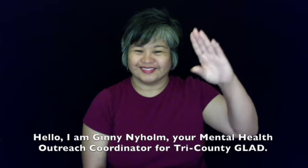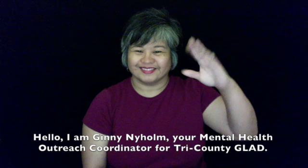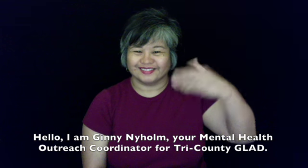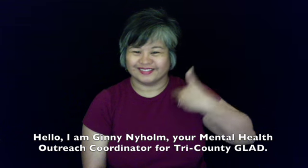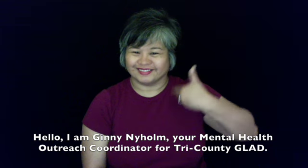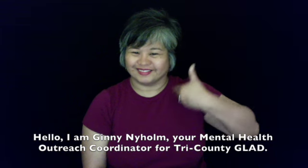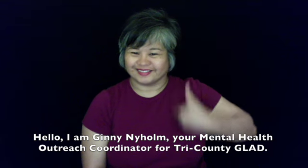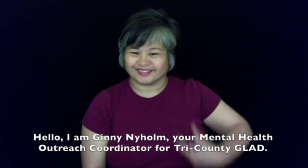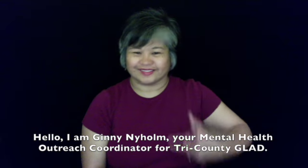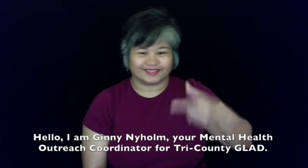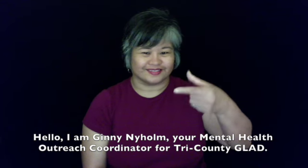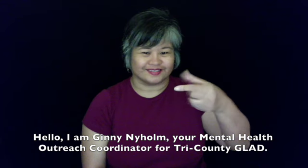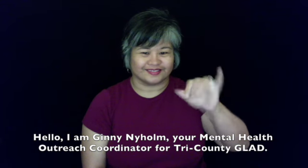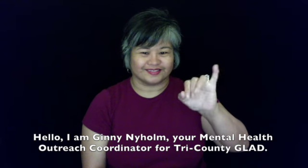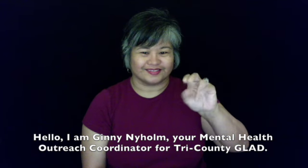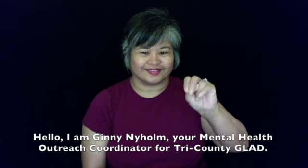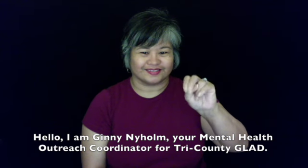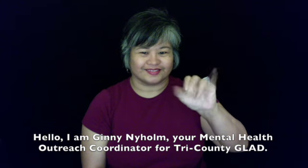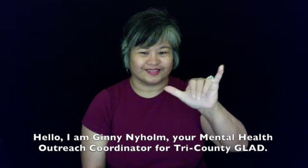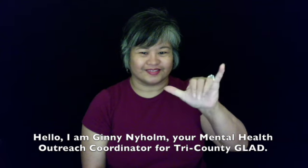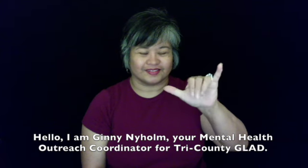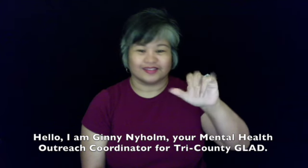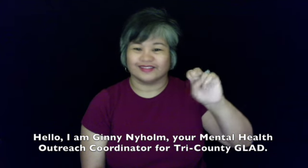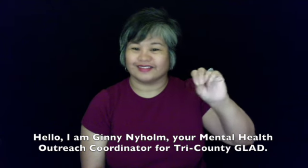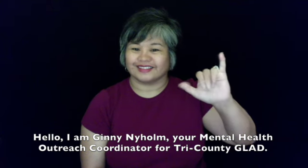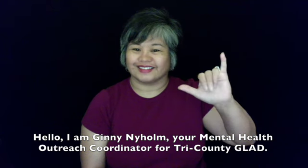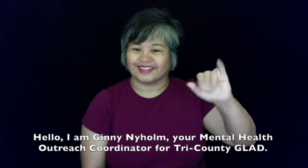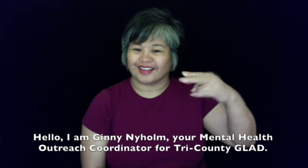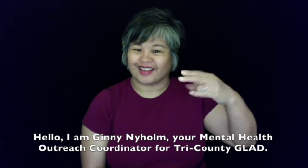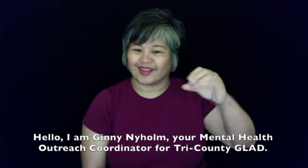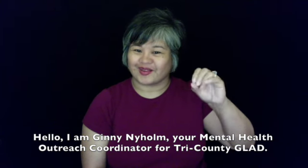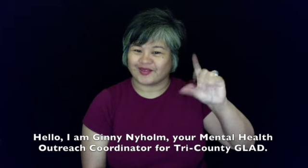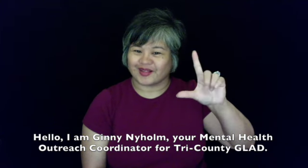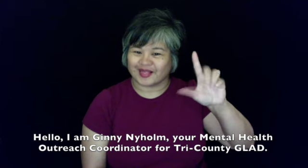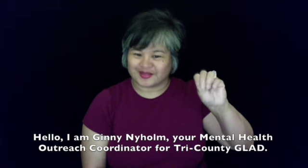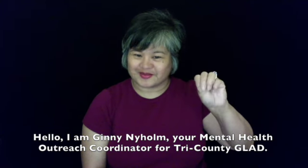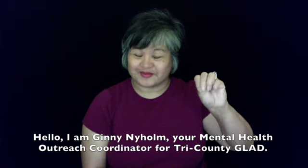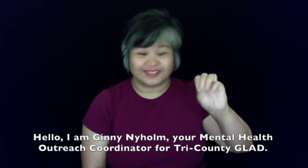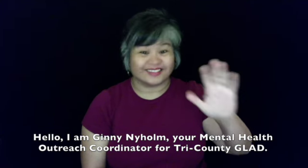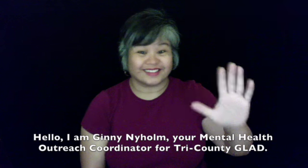Hello, I am Jenny Nyholm, your mental health outreach coordinator for Tri-County GLAD.